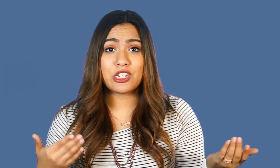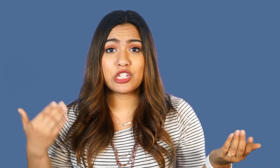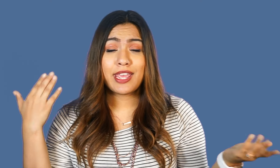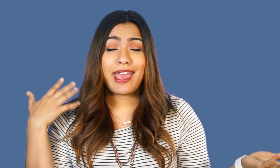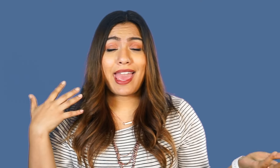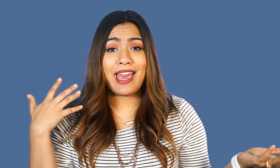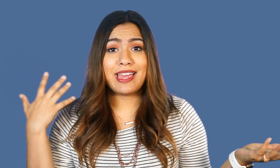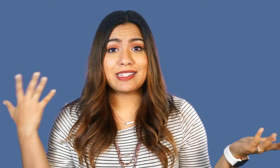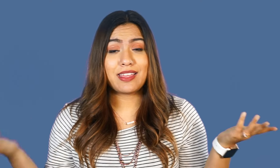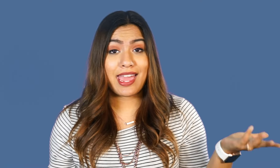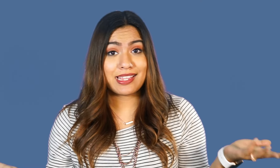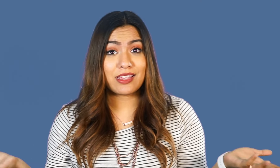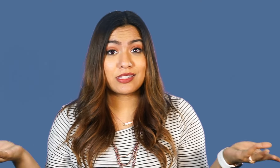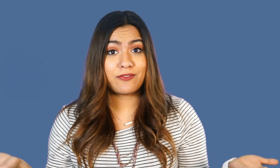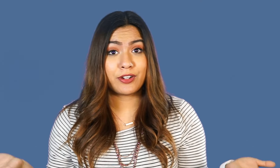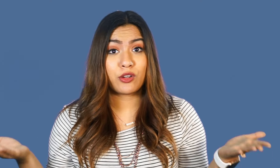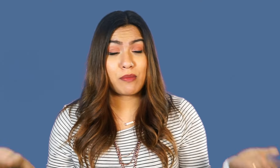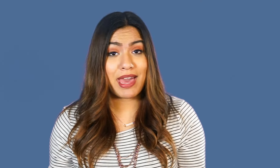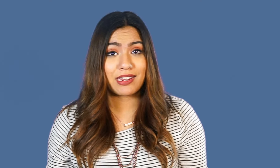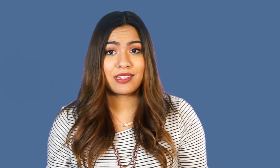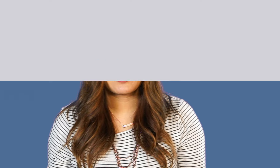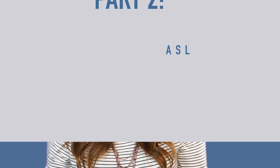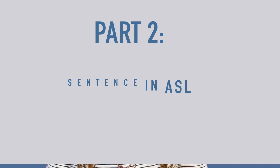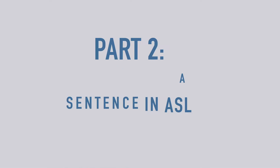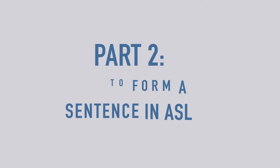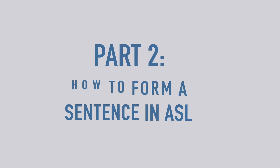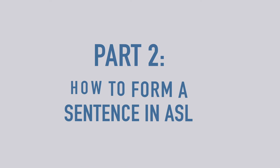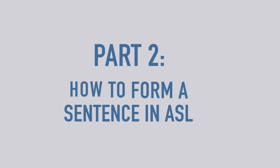English and ASL differ grammatically.